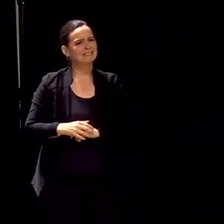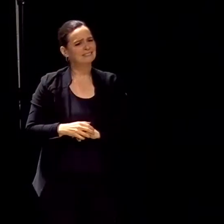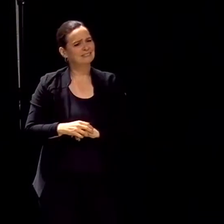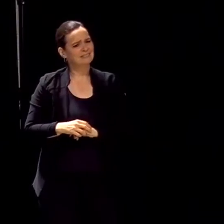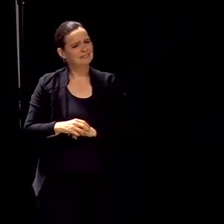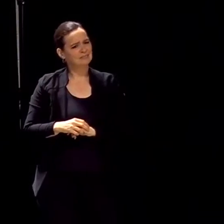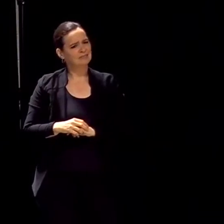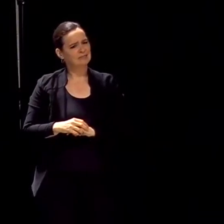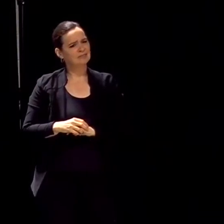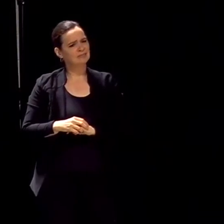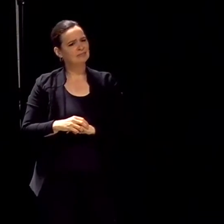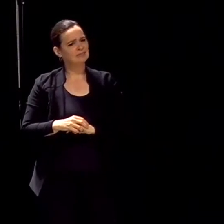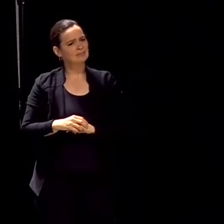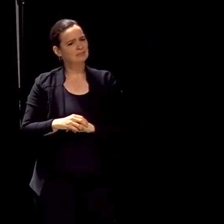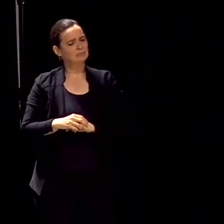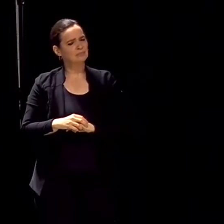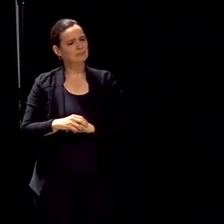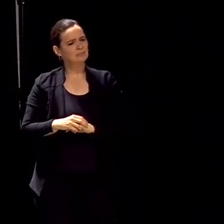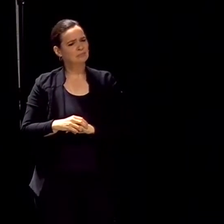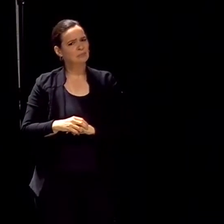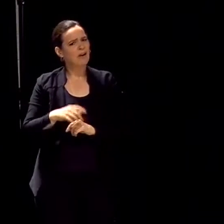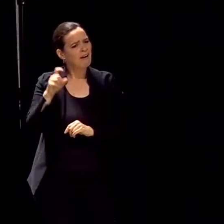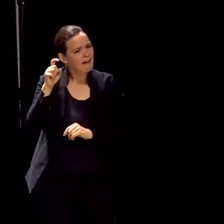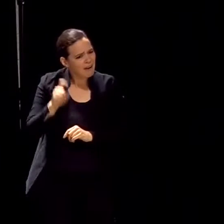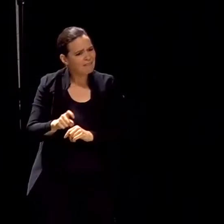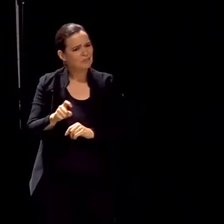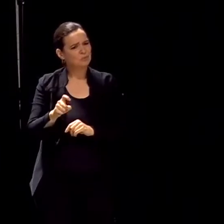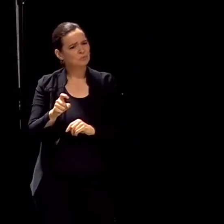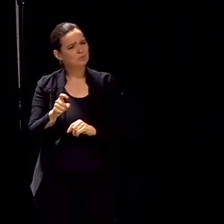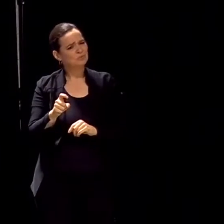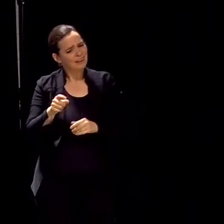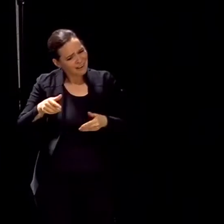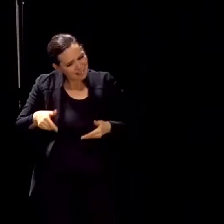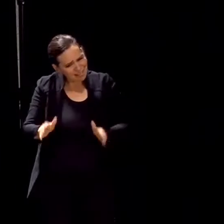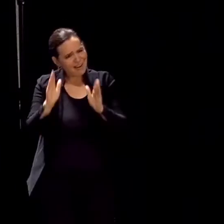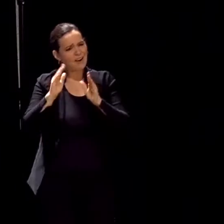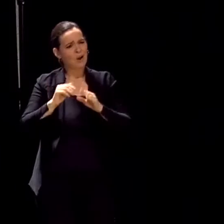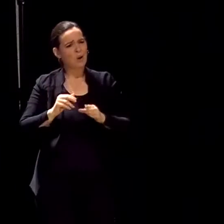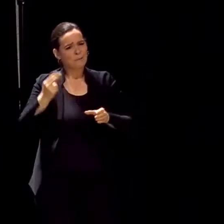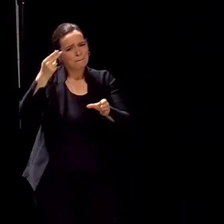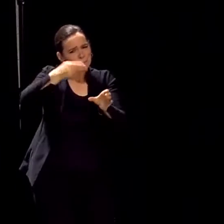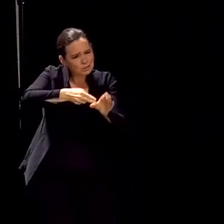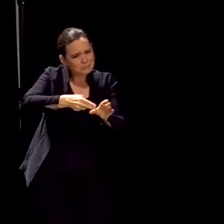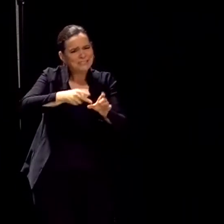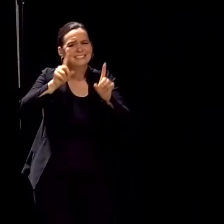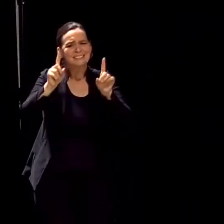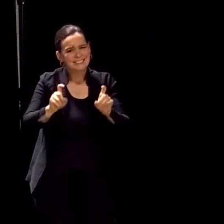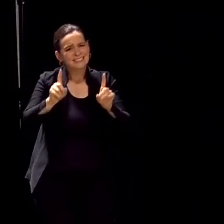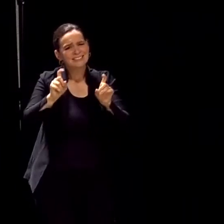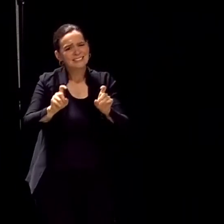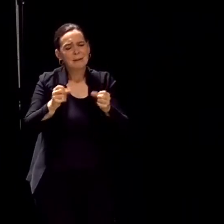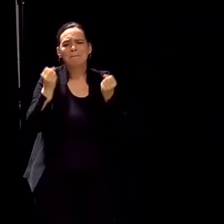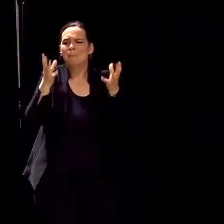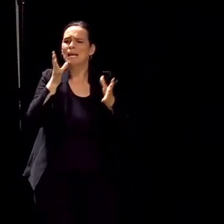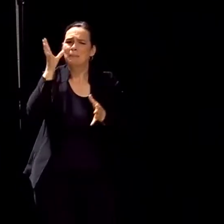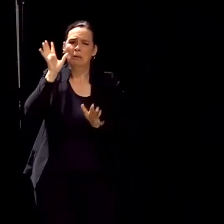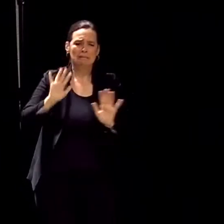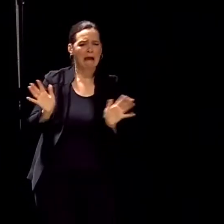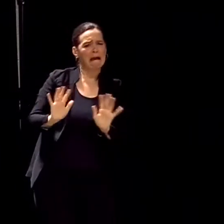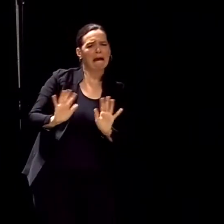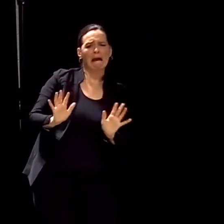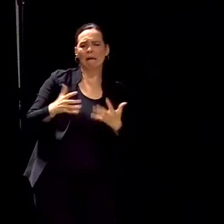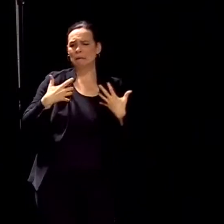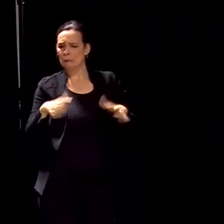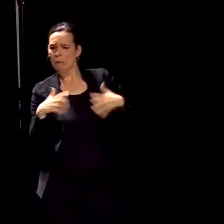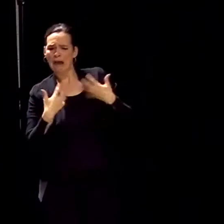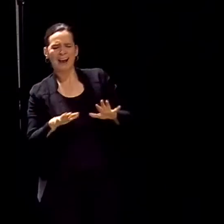we're letting our kids participate in the testing program if we want to keep that. If we want to go on pause for 2 weeks in a district